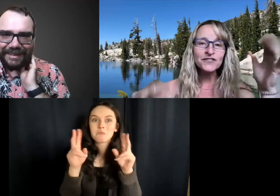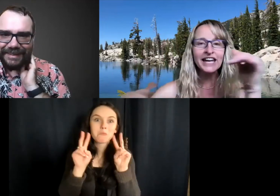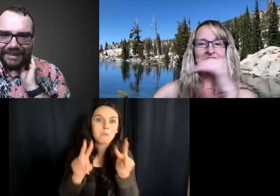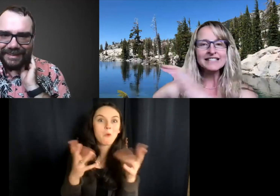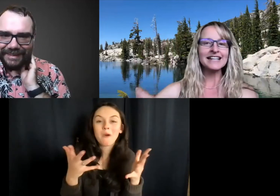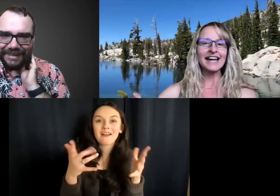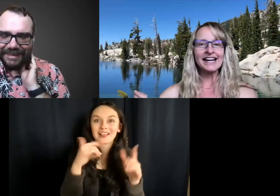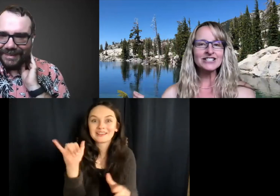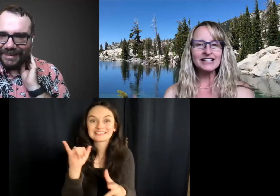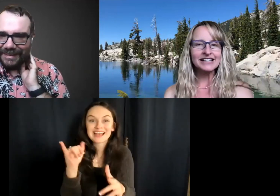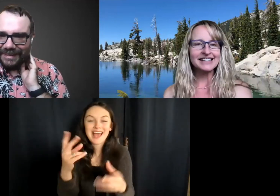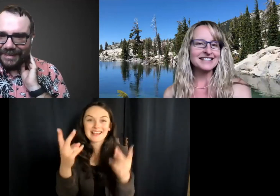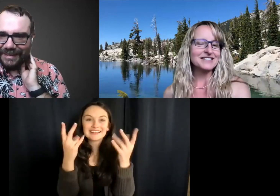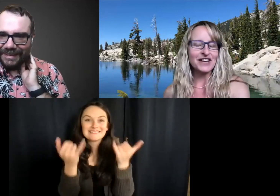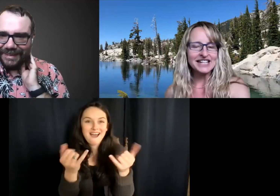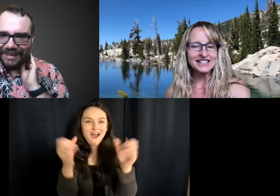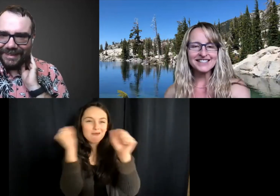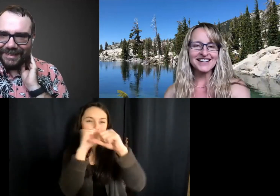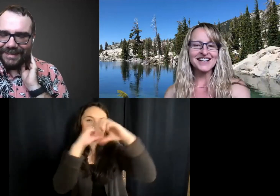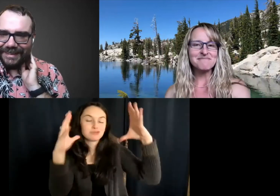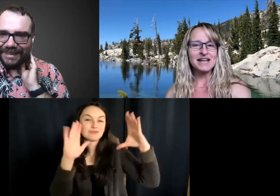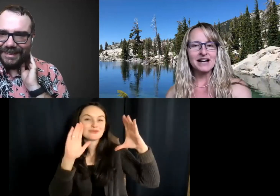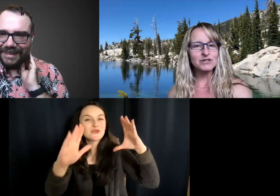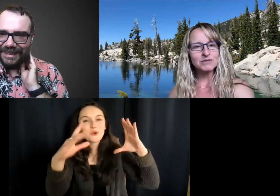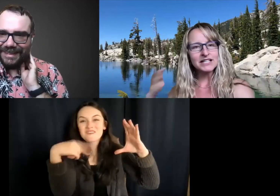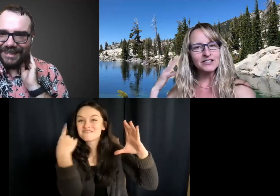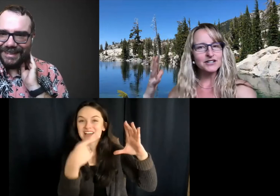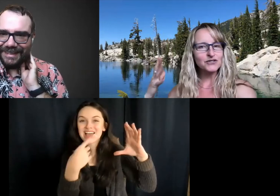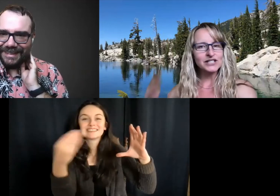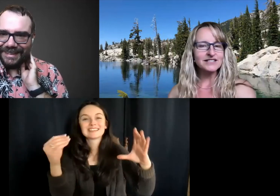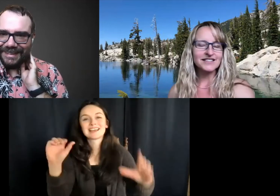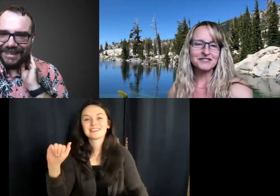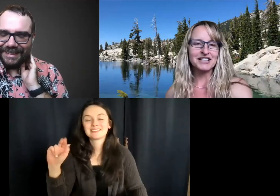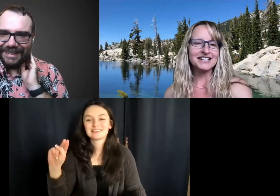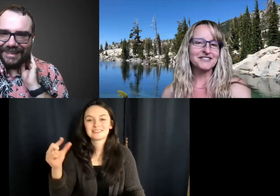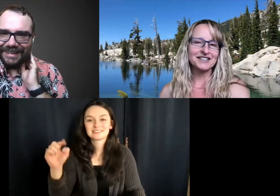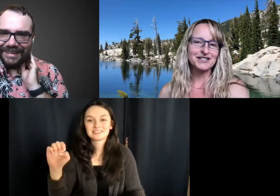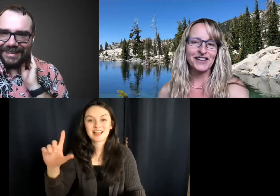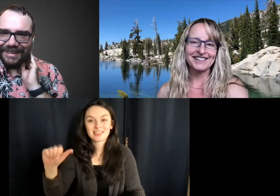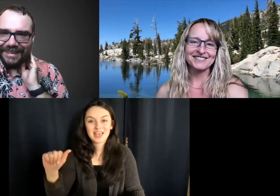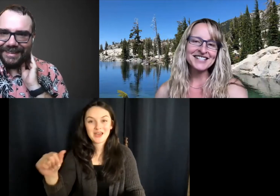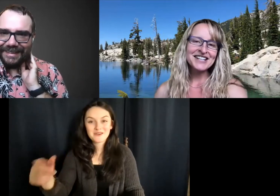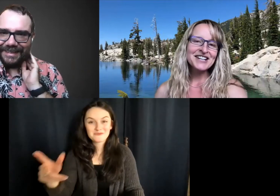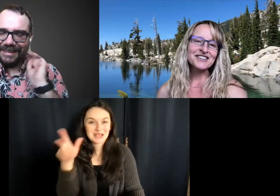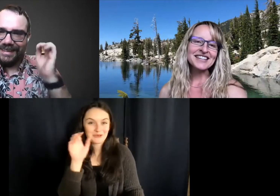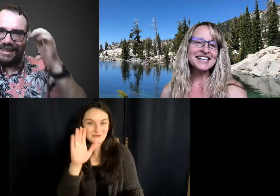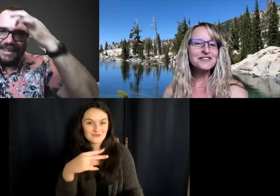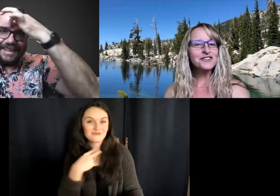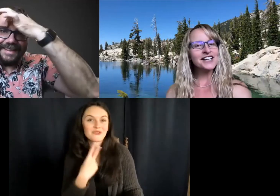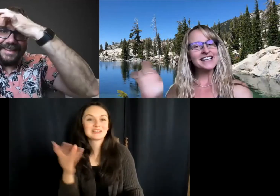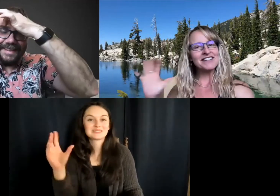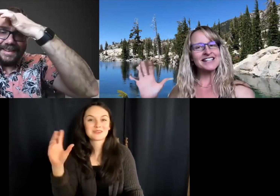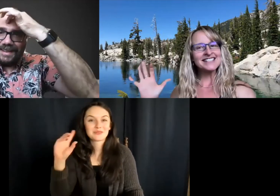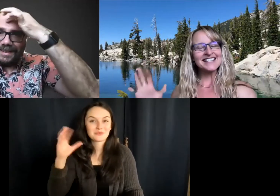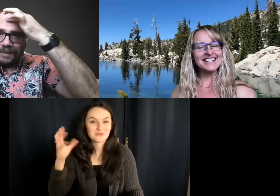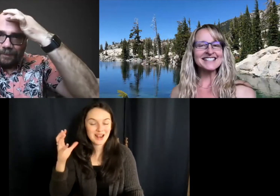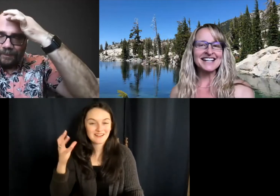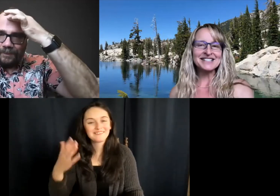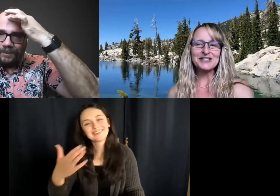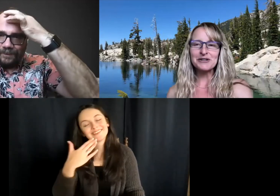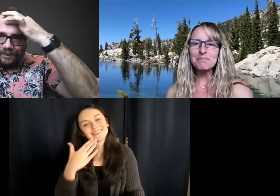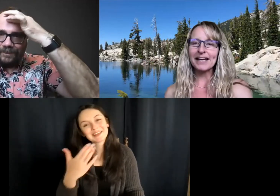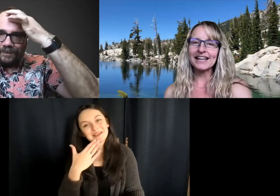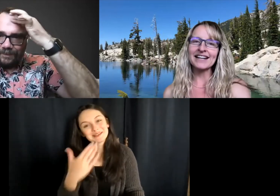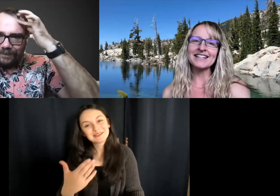your face and Angela's face now when we hear your voices on the radio. That's fun. So thank you for giving us that